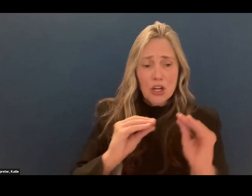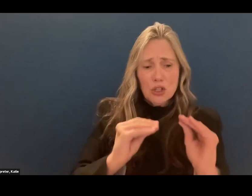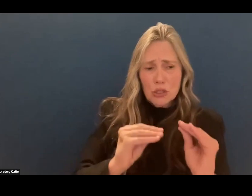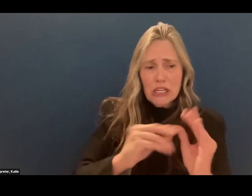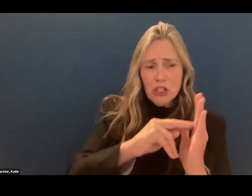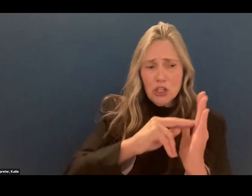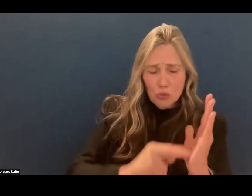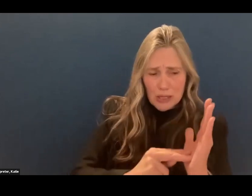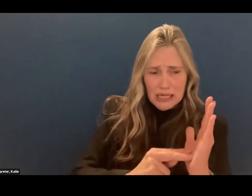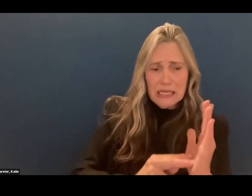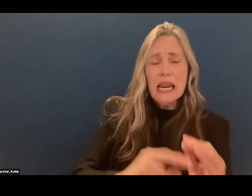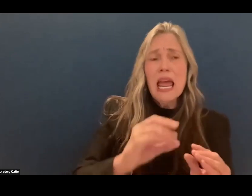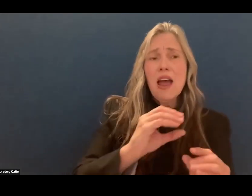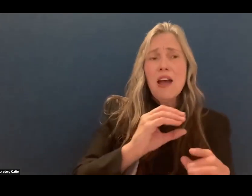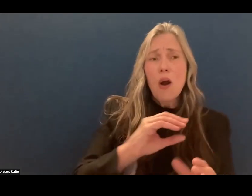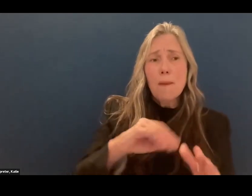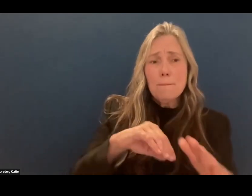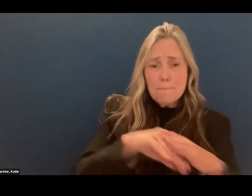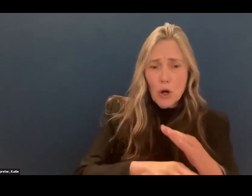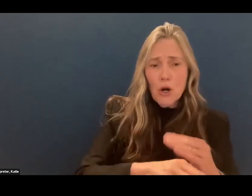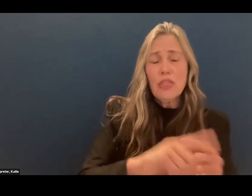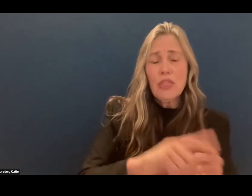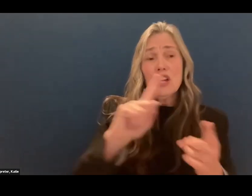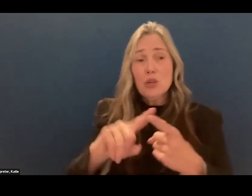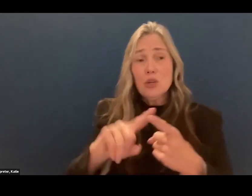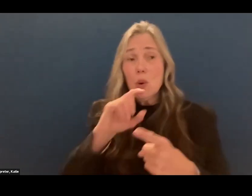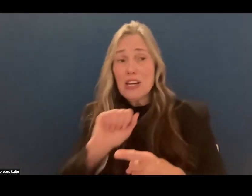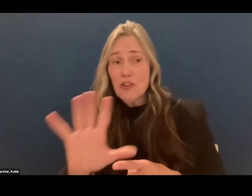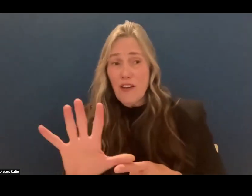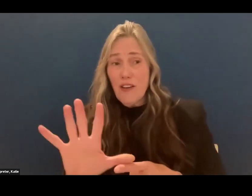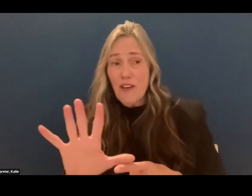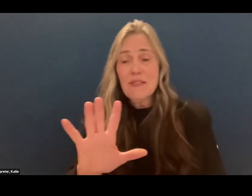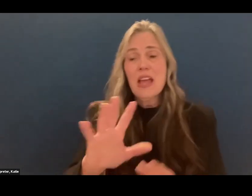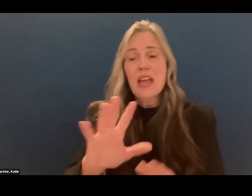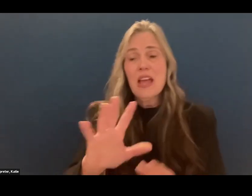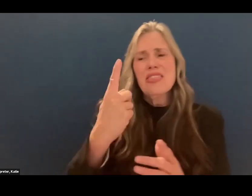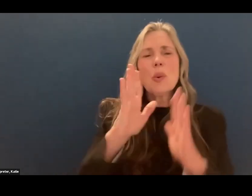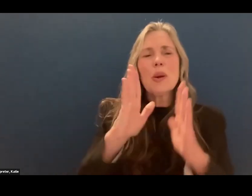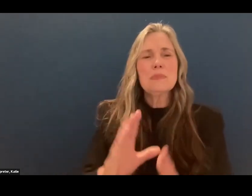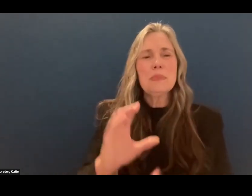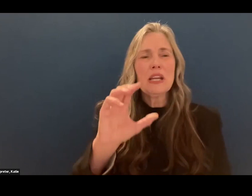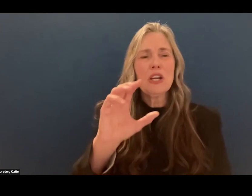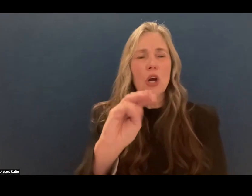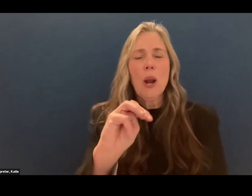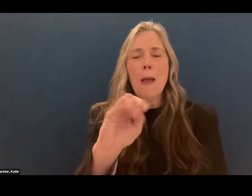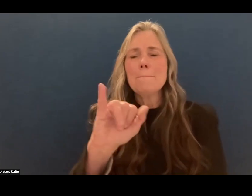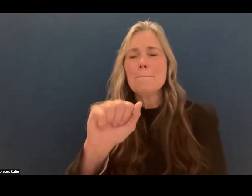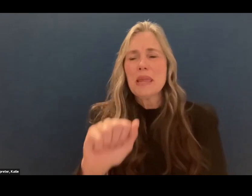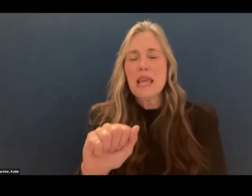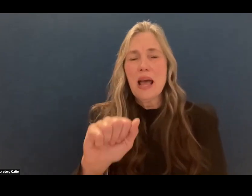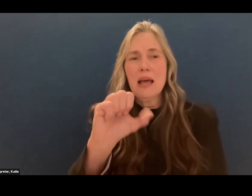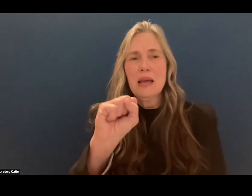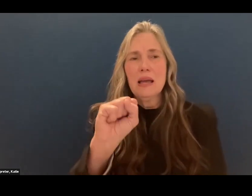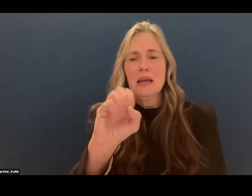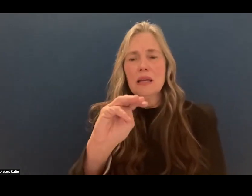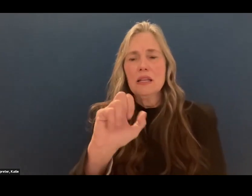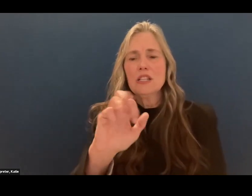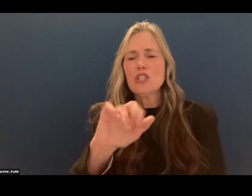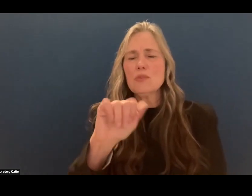speaker, Maya Payne Smart, talked about we as parents, it starts there, and start to journal and see how we can do